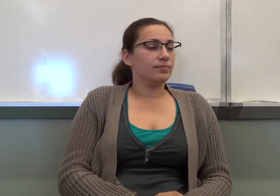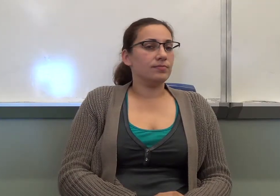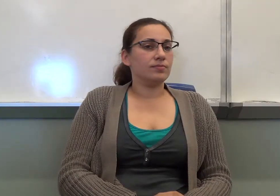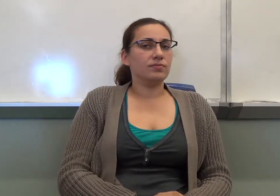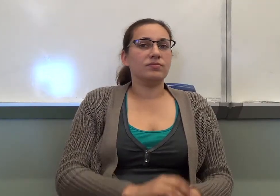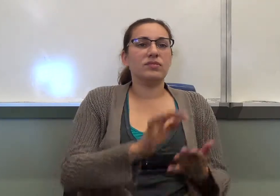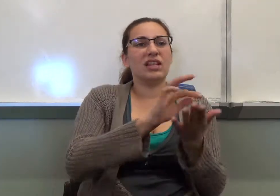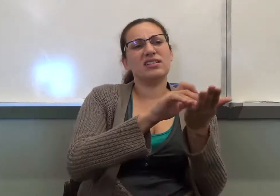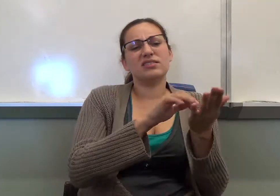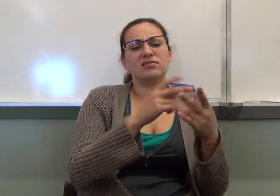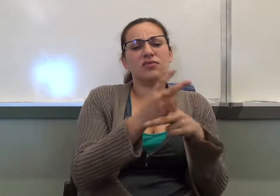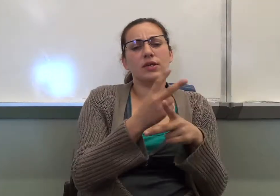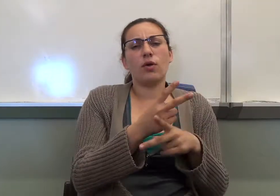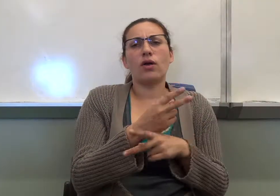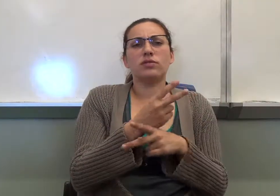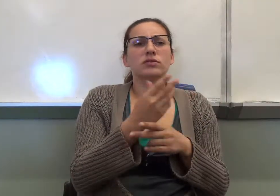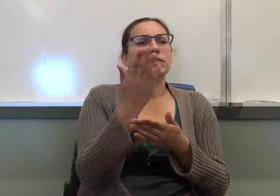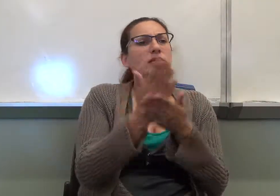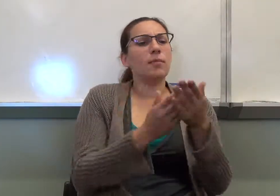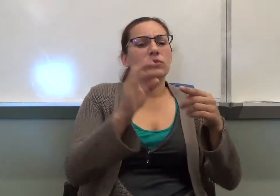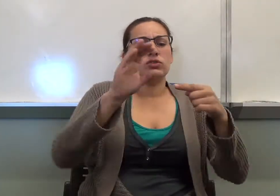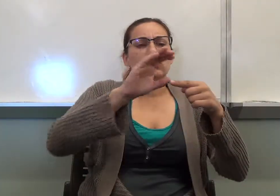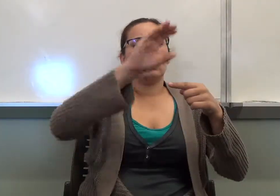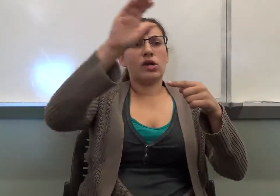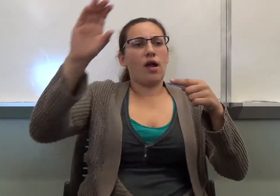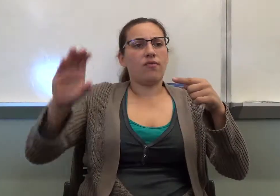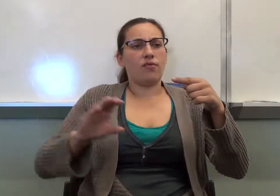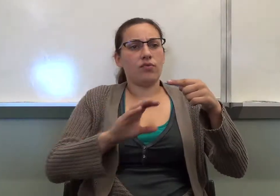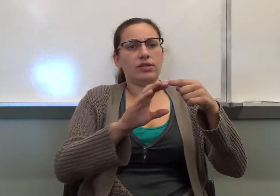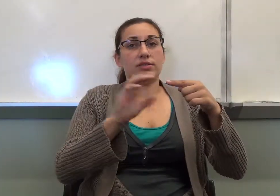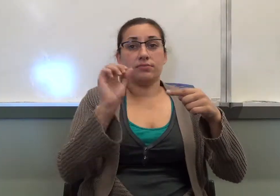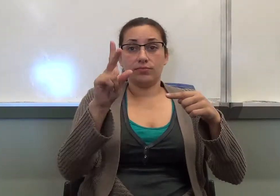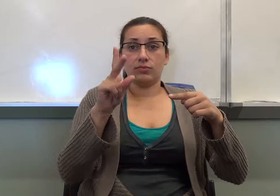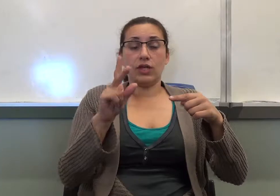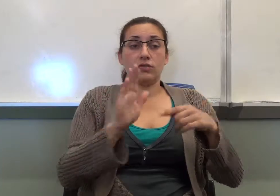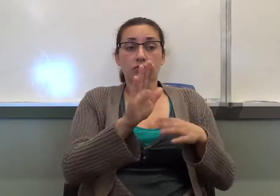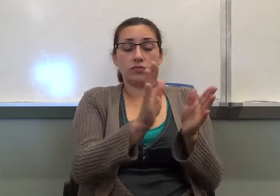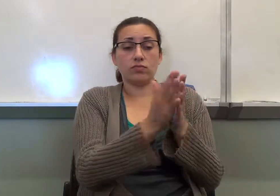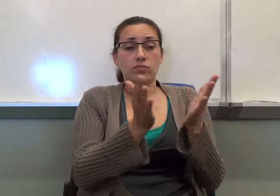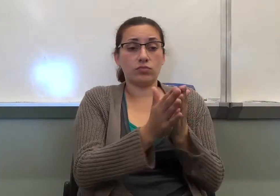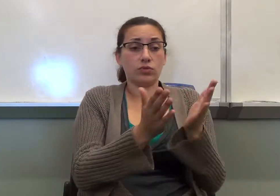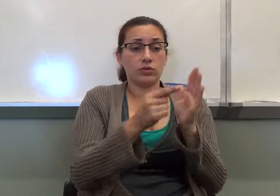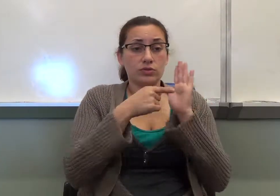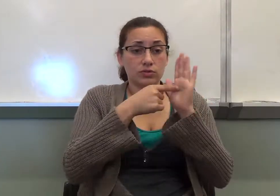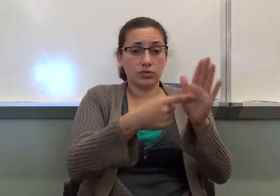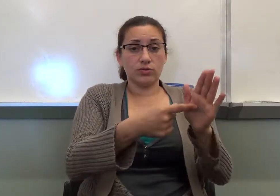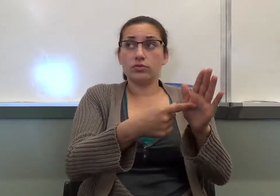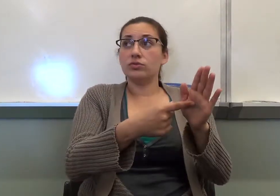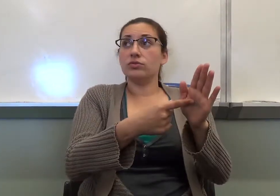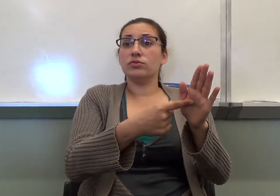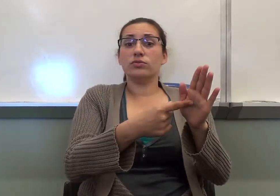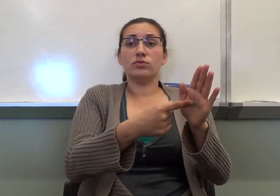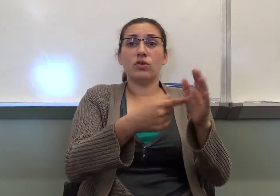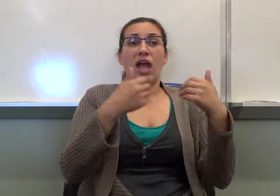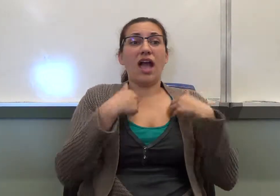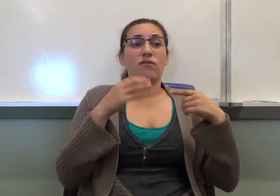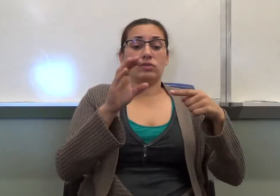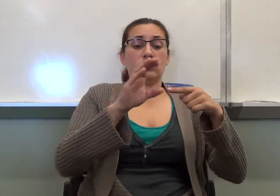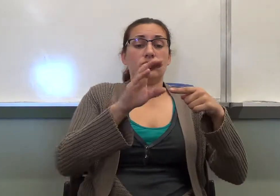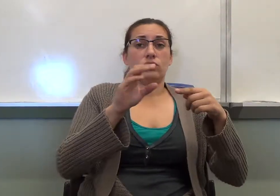couple circumferences. Your book says, okay, you've got a circle and its